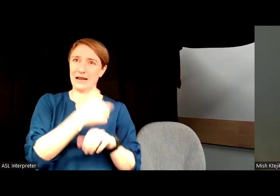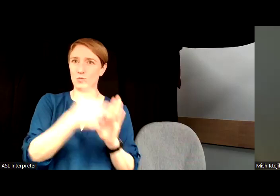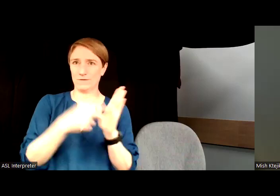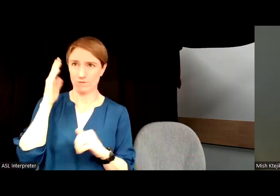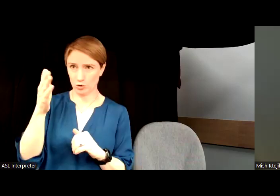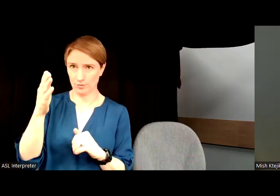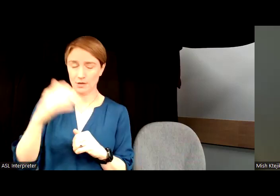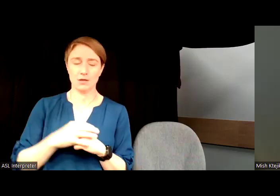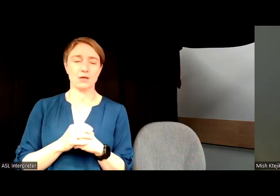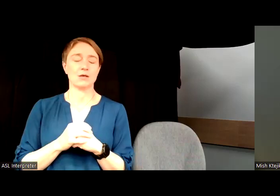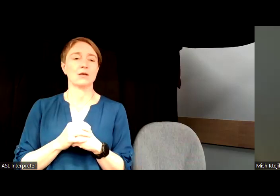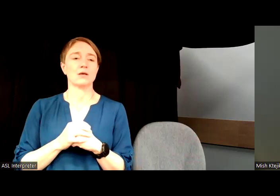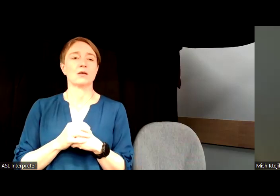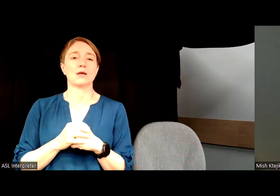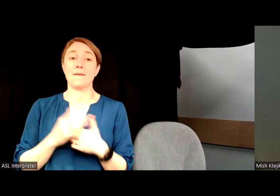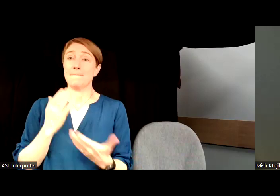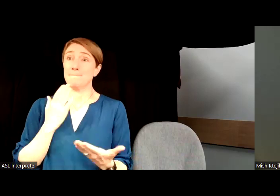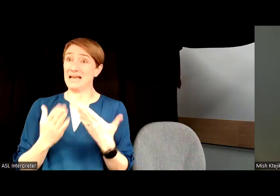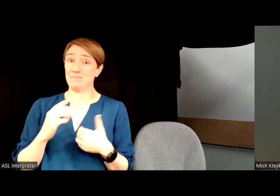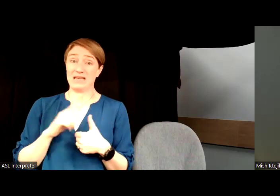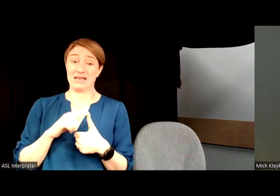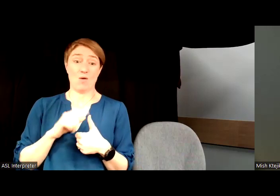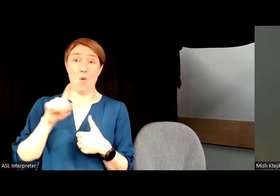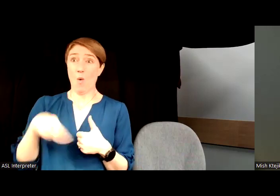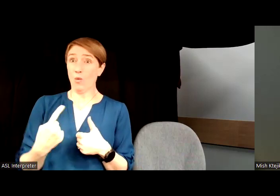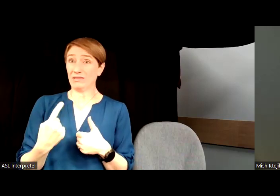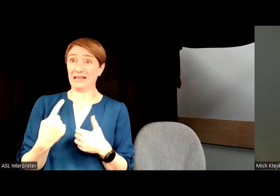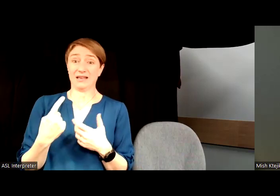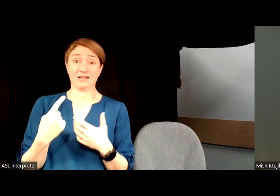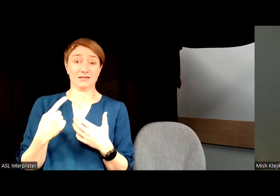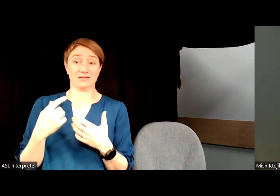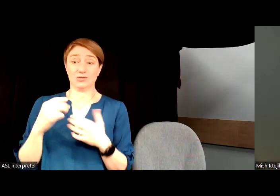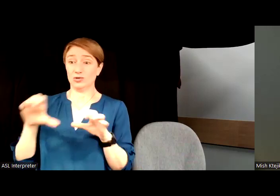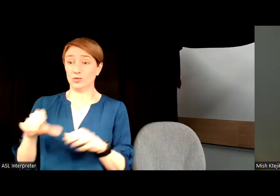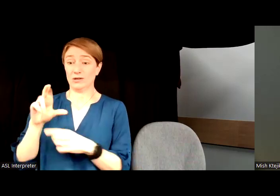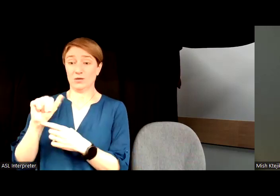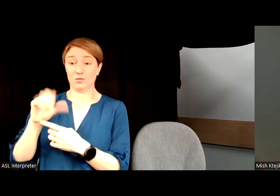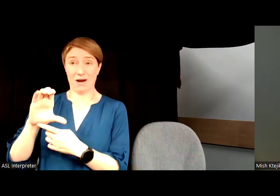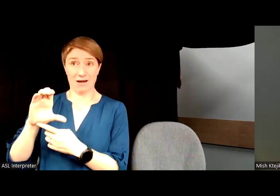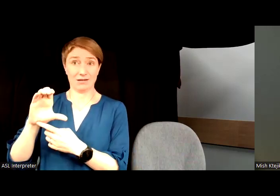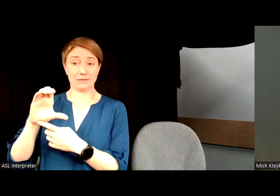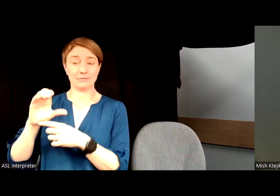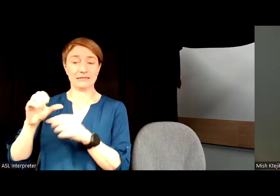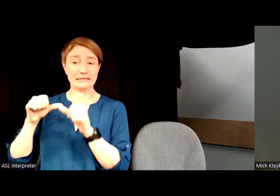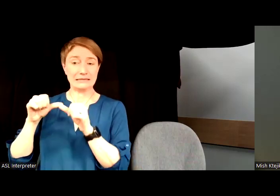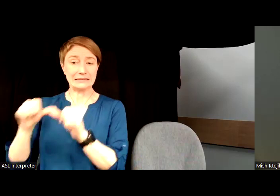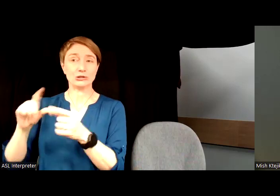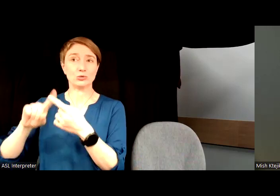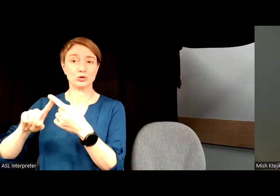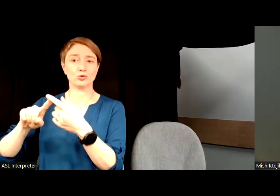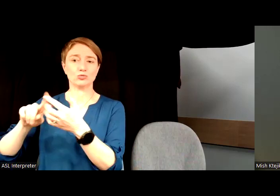those being only running the course of having the RAC continue to vet rules with